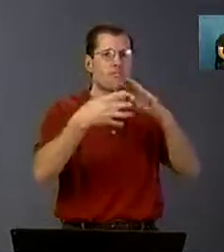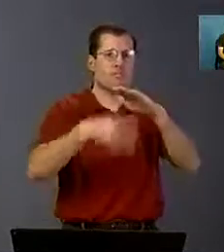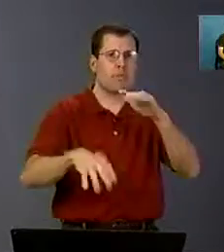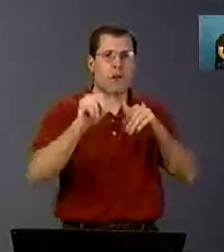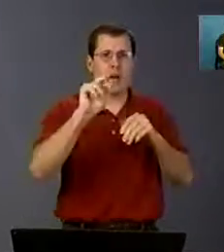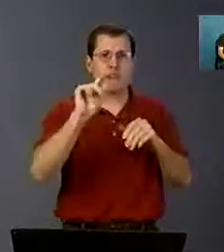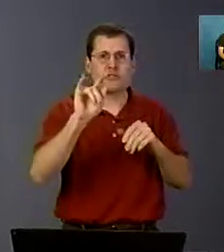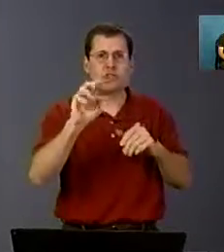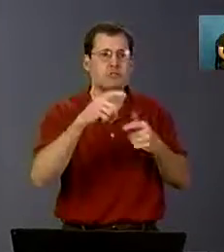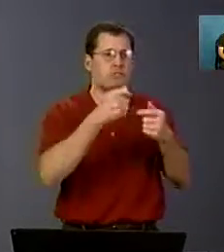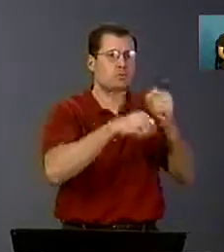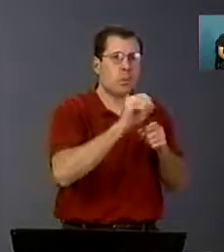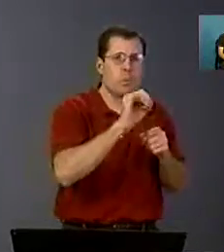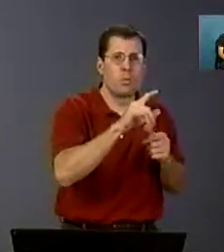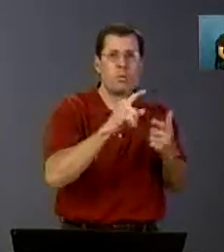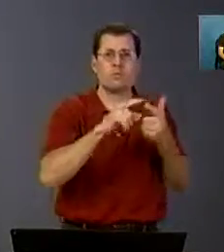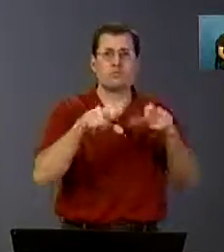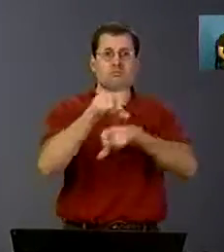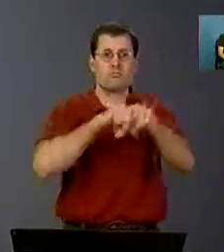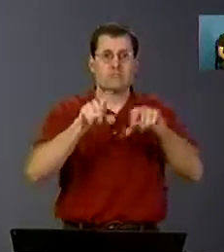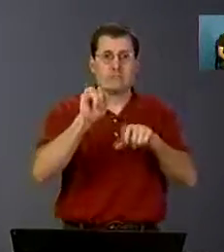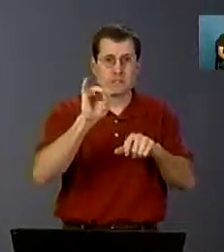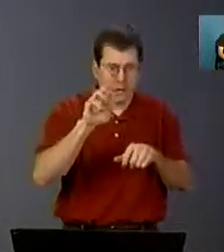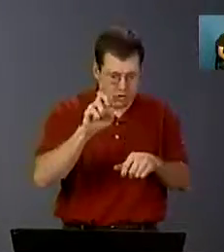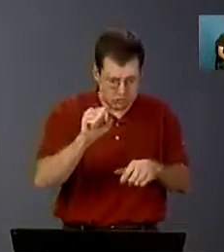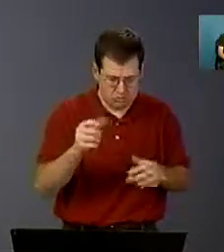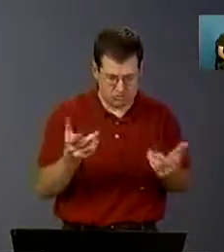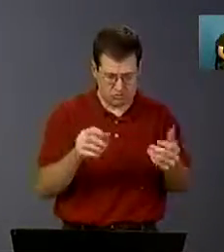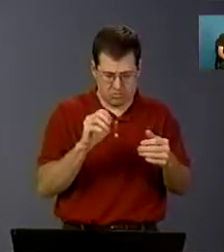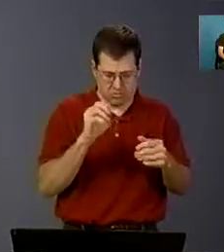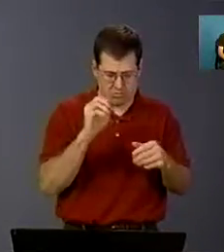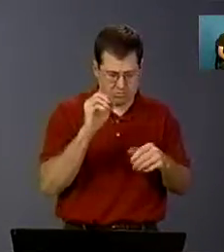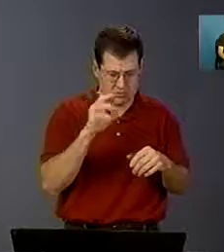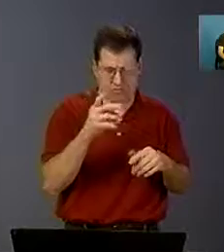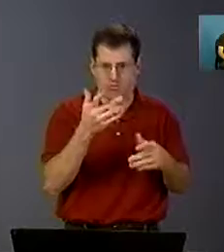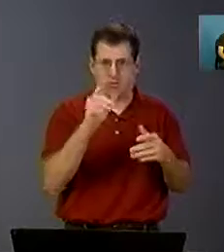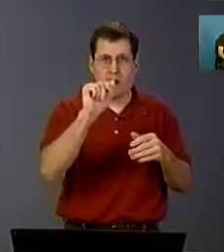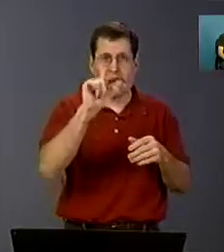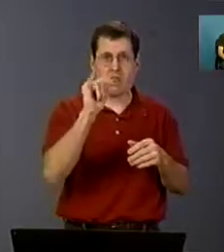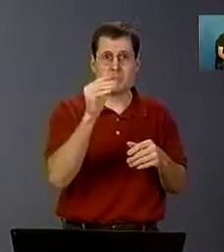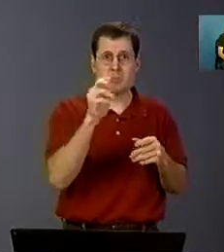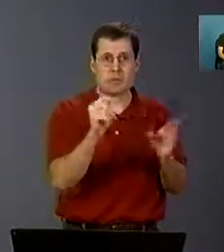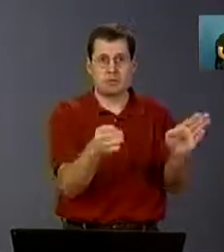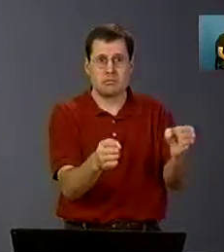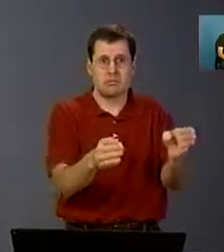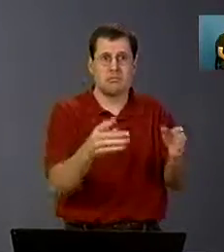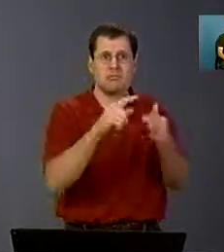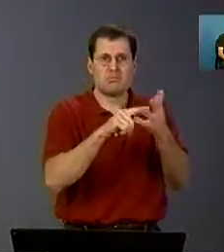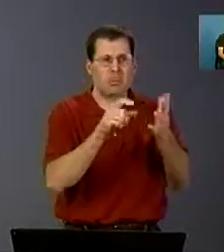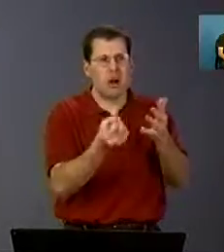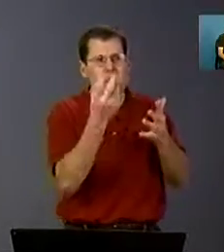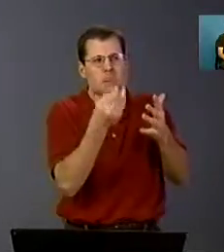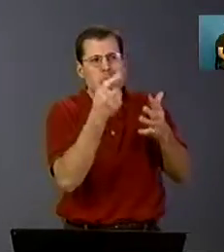It's important to ask how much things are going to cost when you go to a